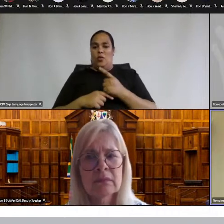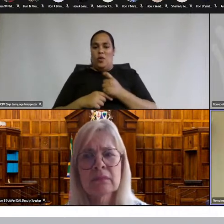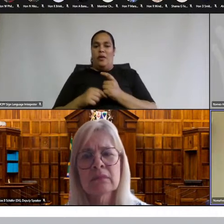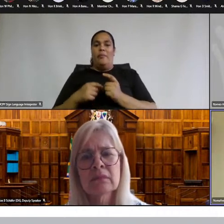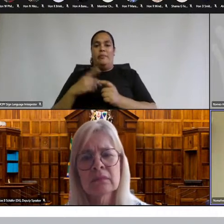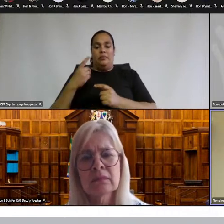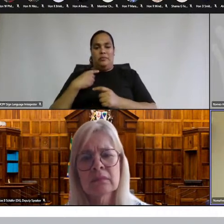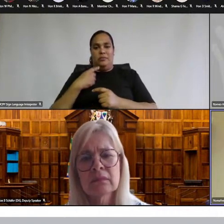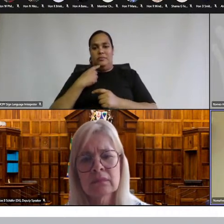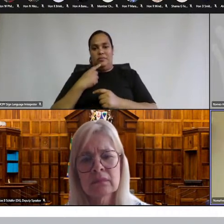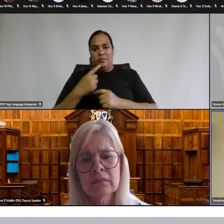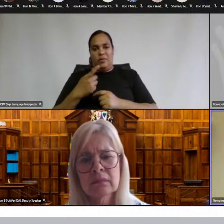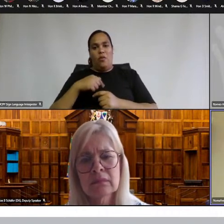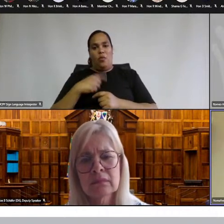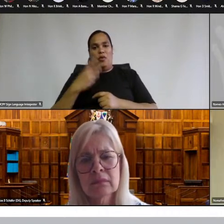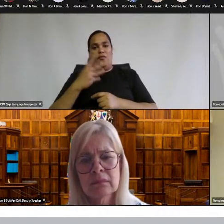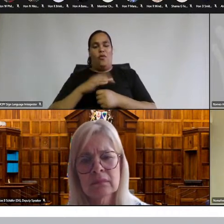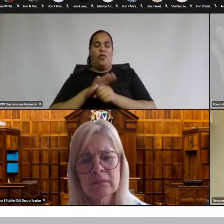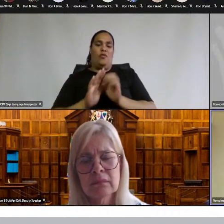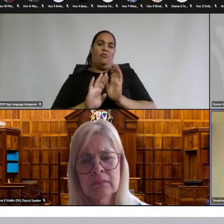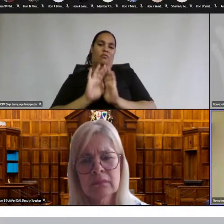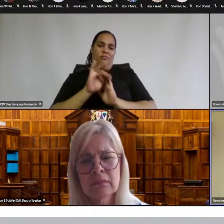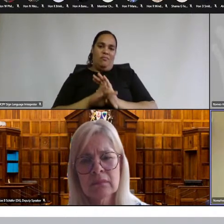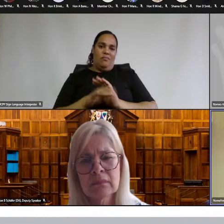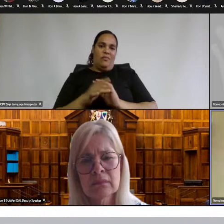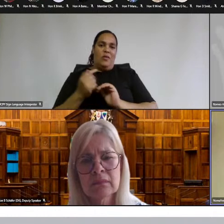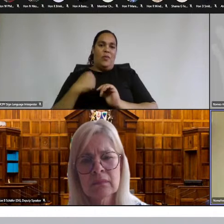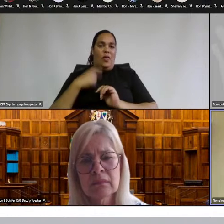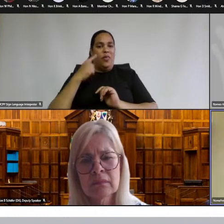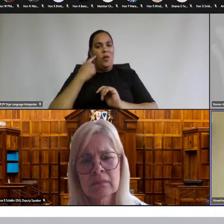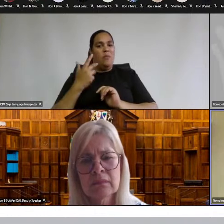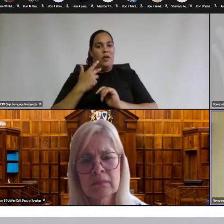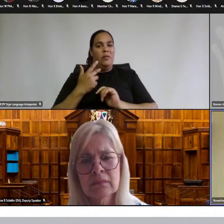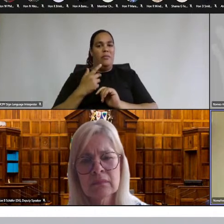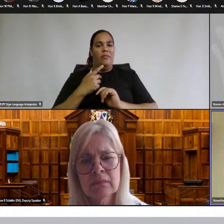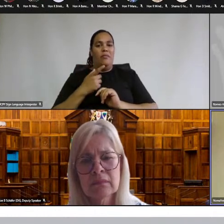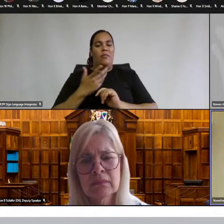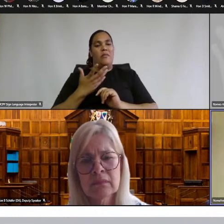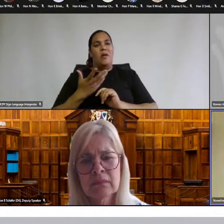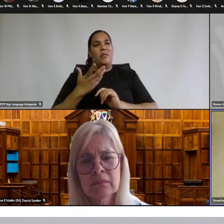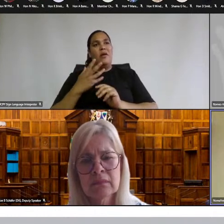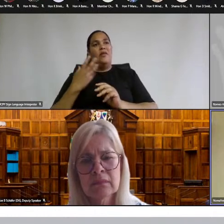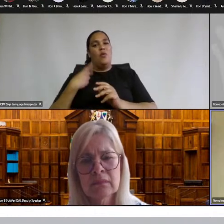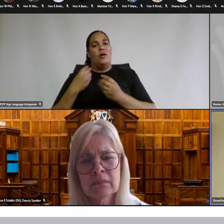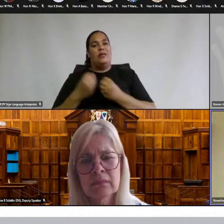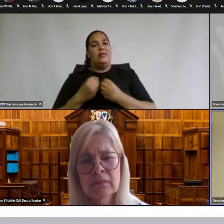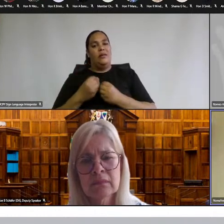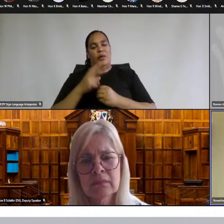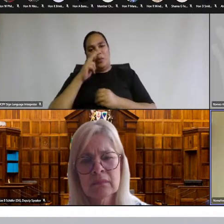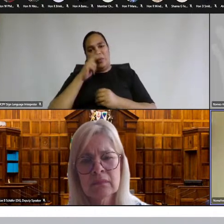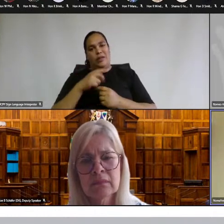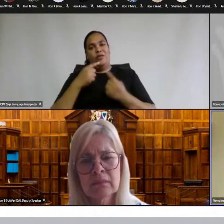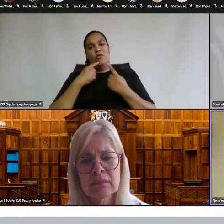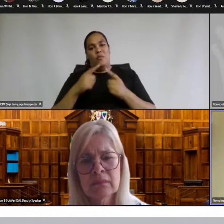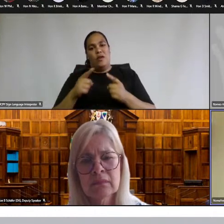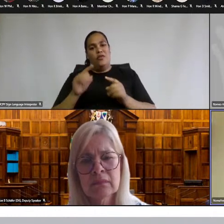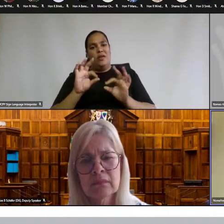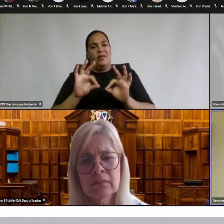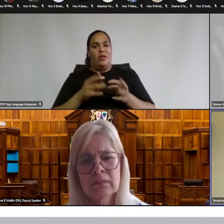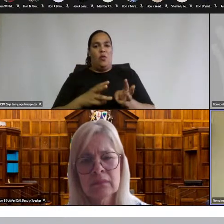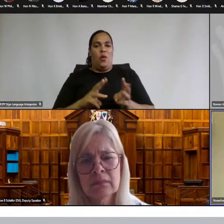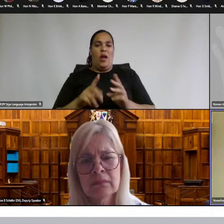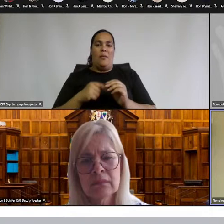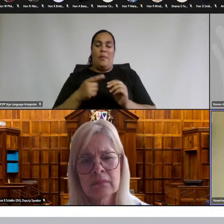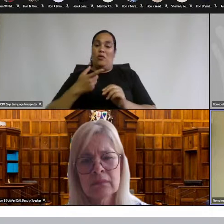did mention that we're in the fourth wave. I would have thought at least there was something that needs to be mentioned in this regard, in terms